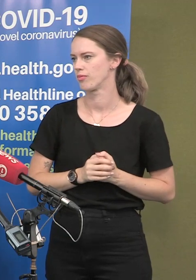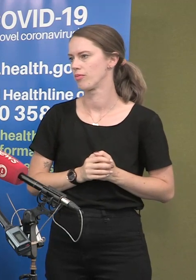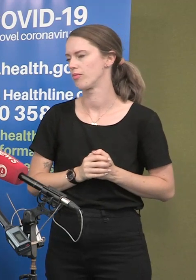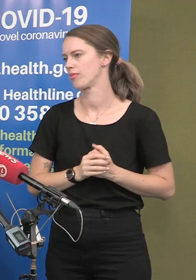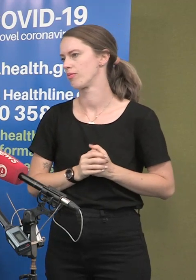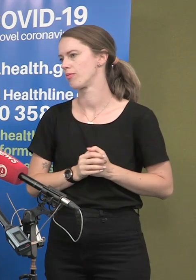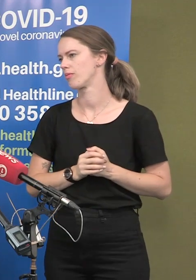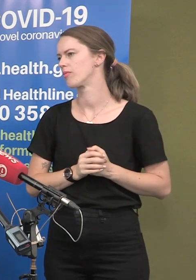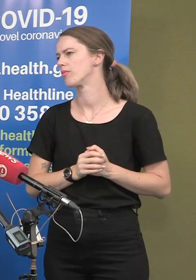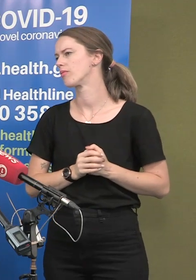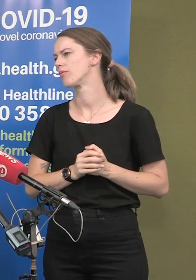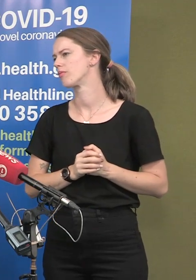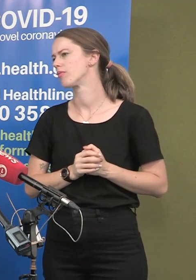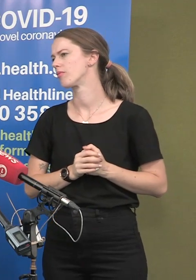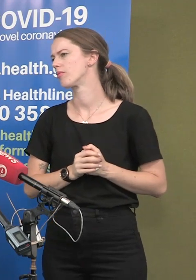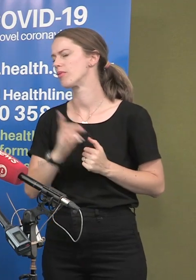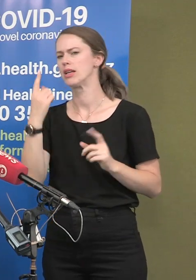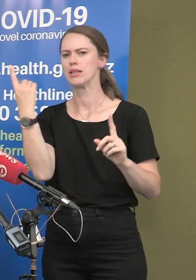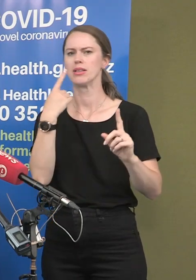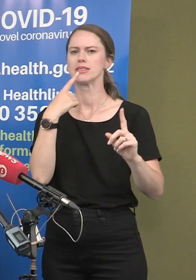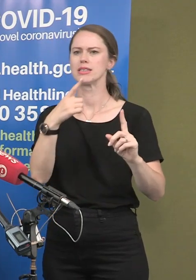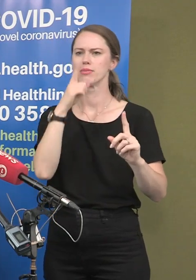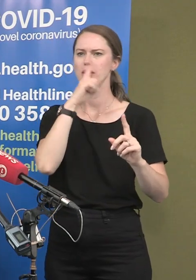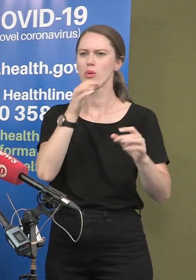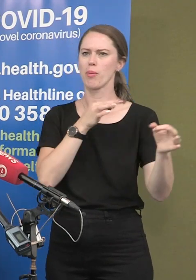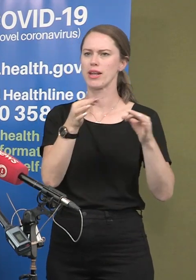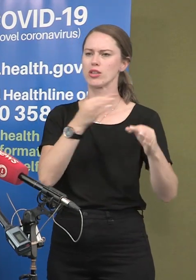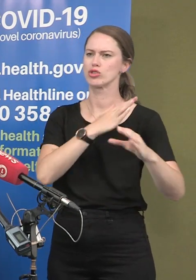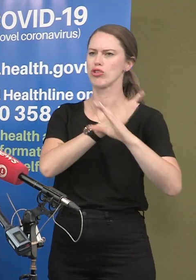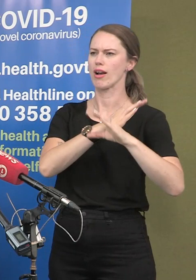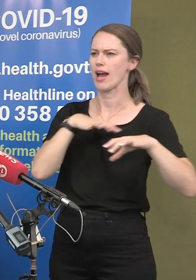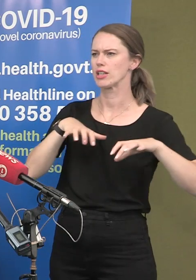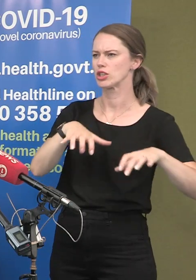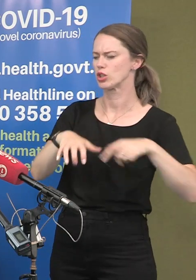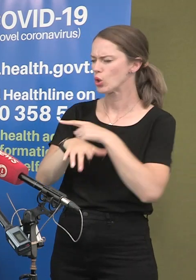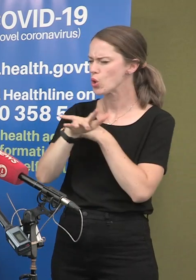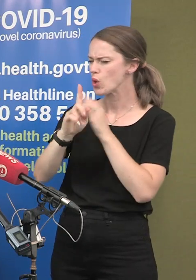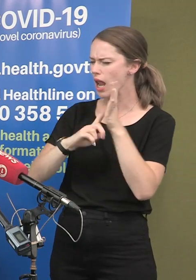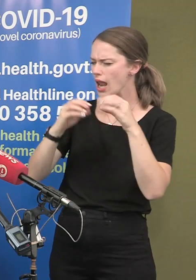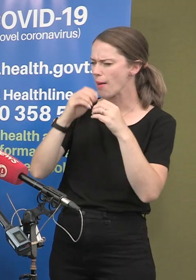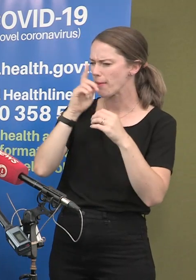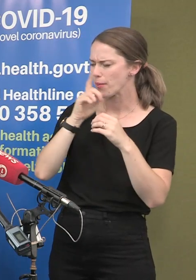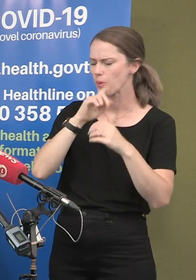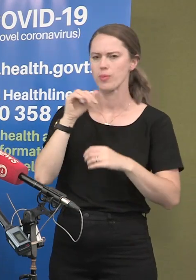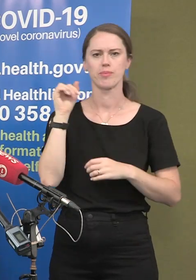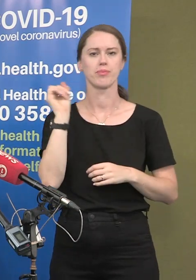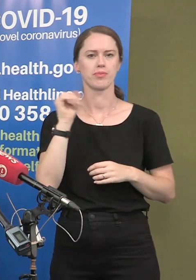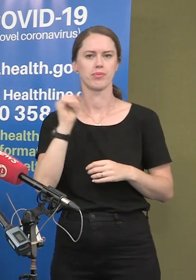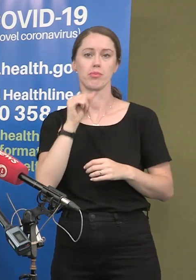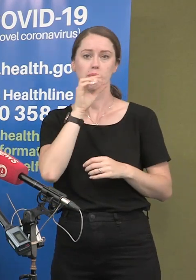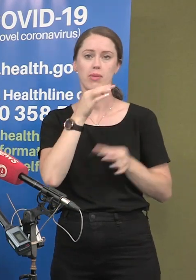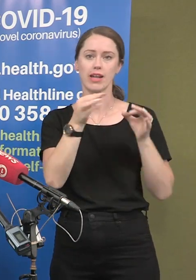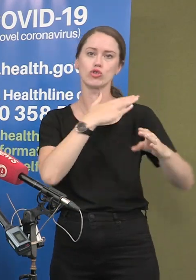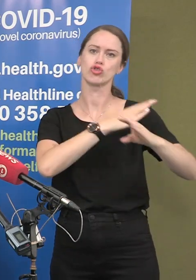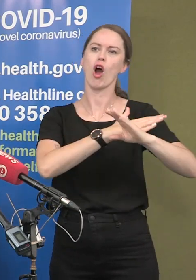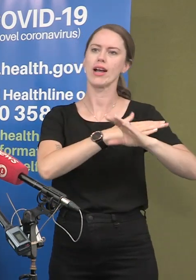are saying that their members are planning on strike action on Friday? Sorry, this is the laboratory workers, yes. Yes, I am